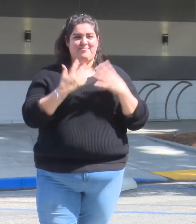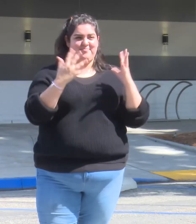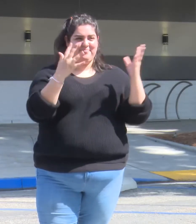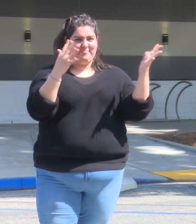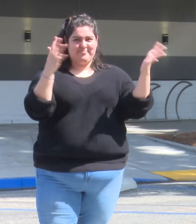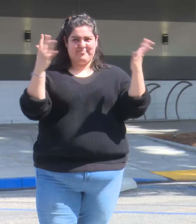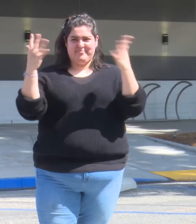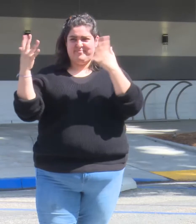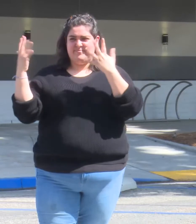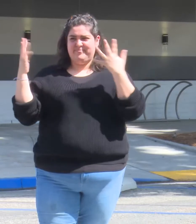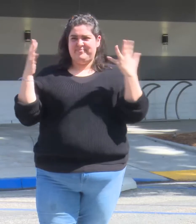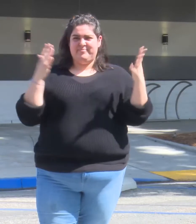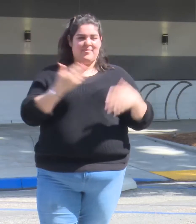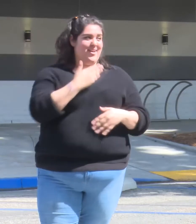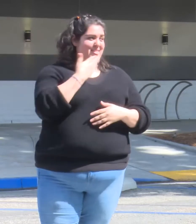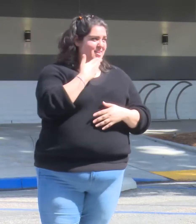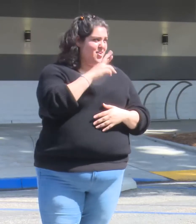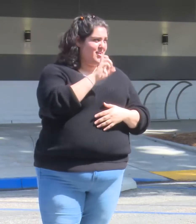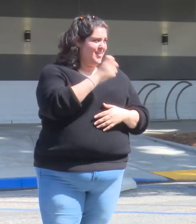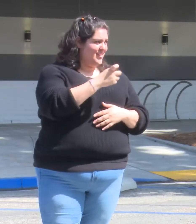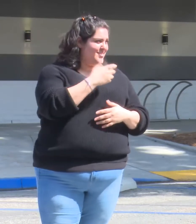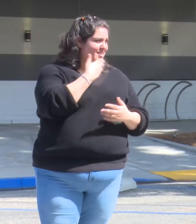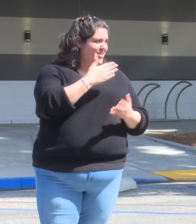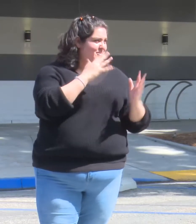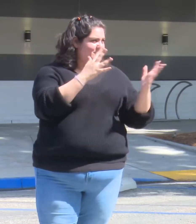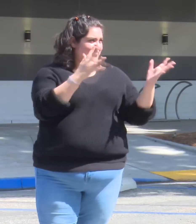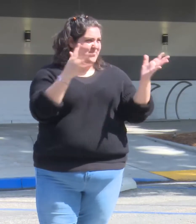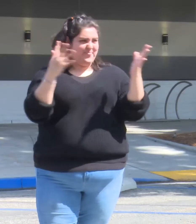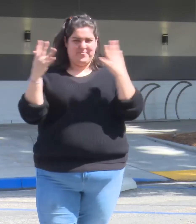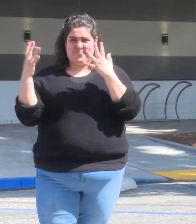And thank you, Rex.